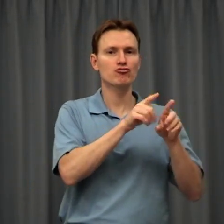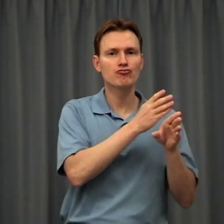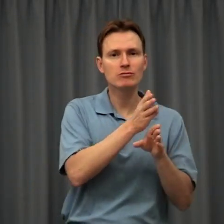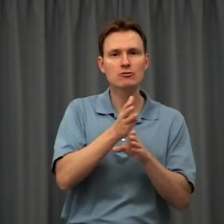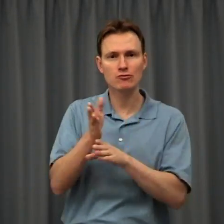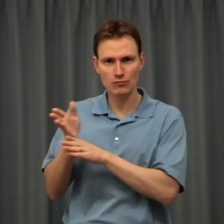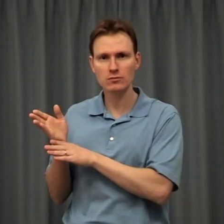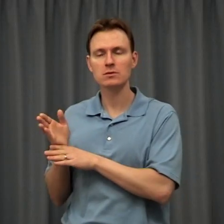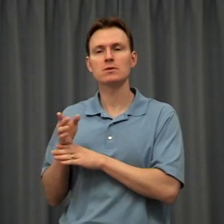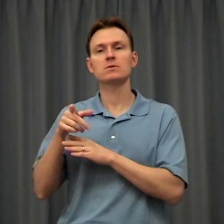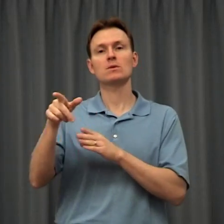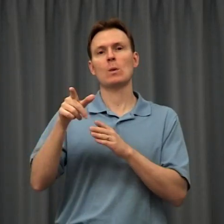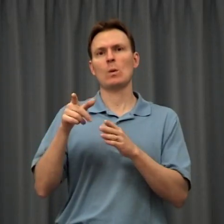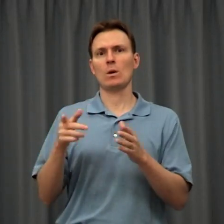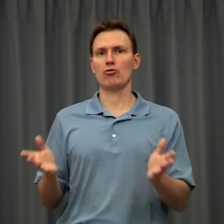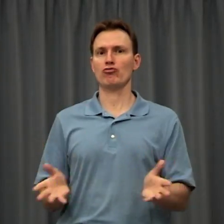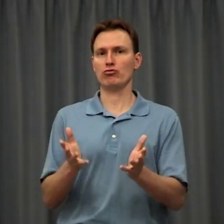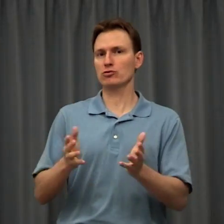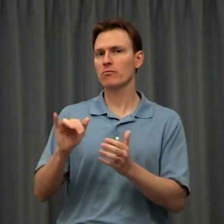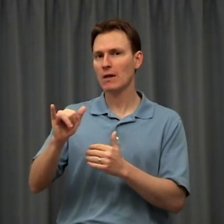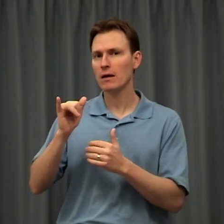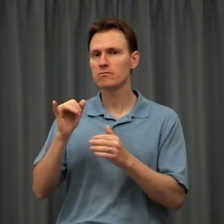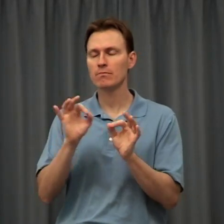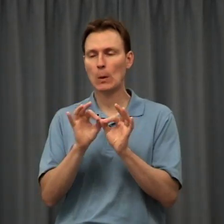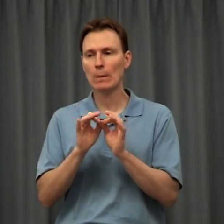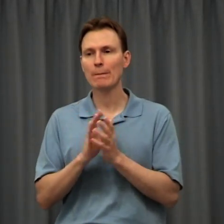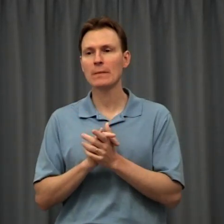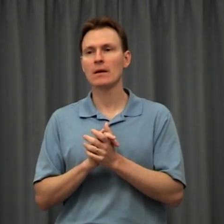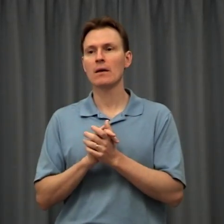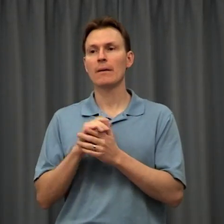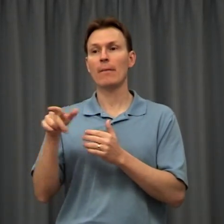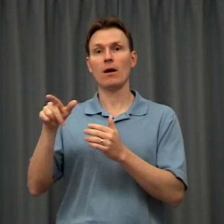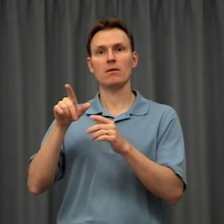I shadowed several different careers. I was really encouraged by that.